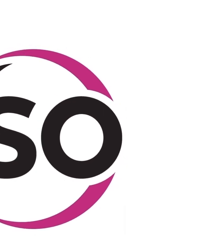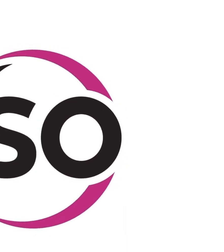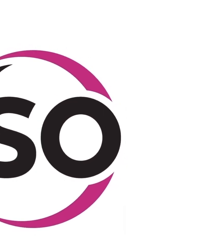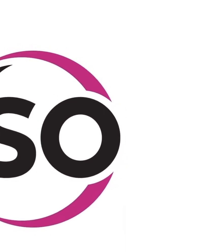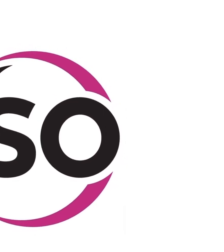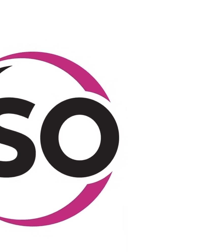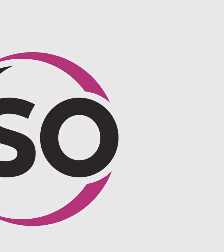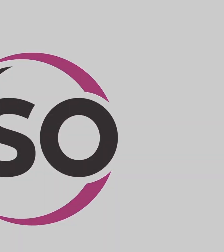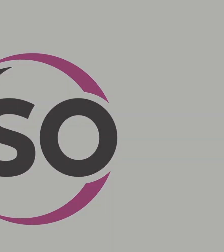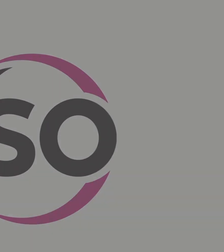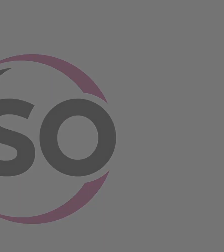VSO